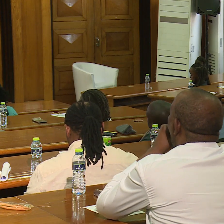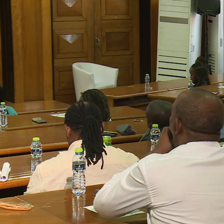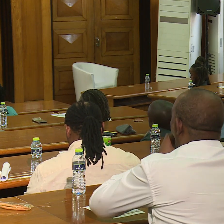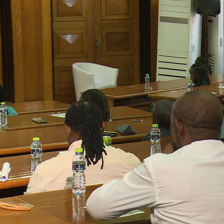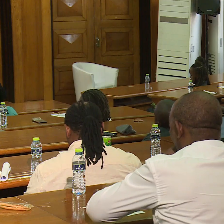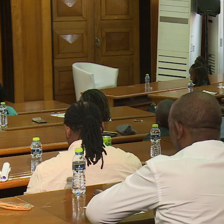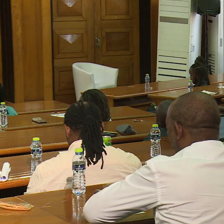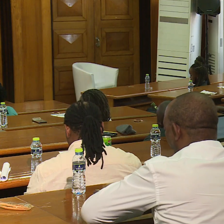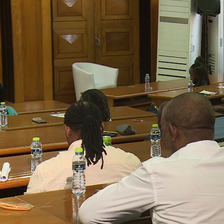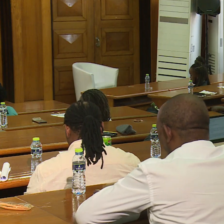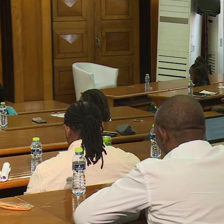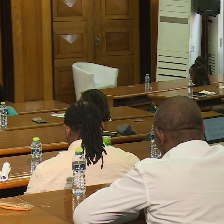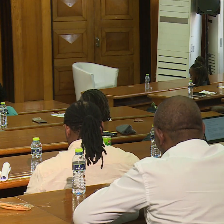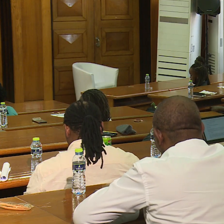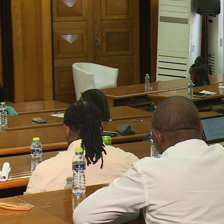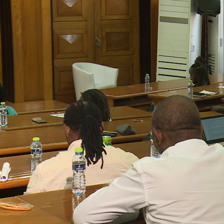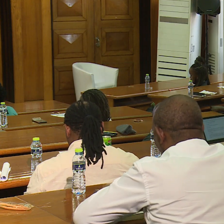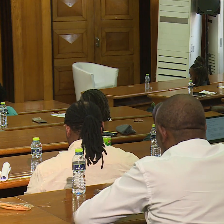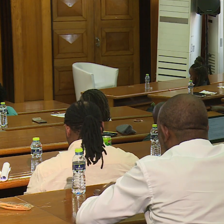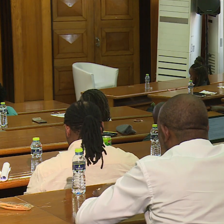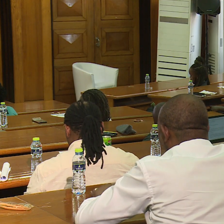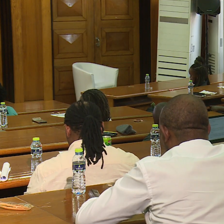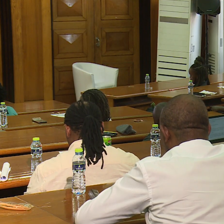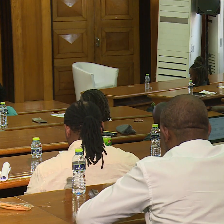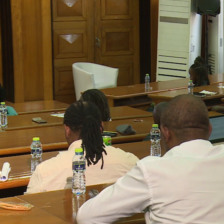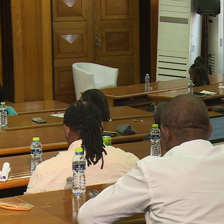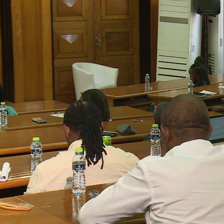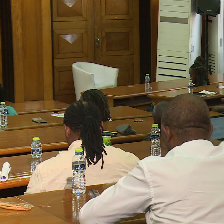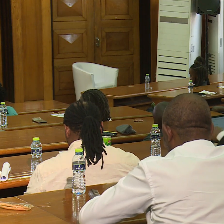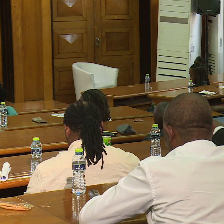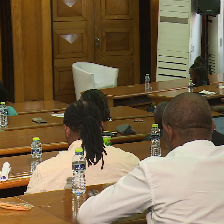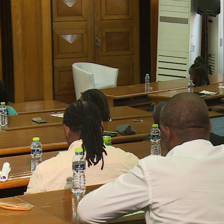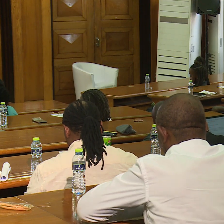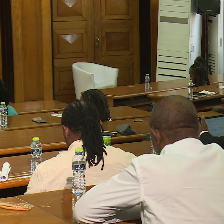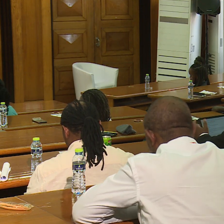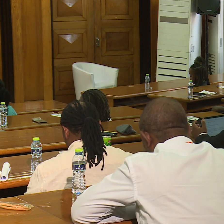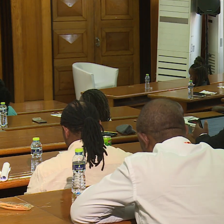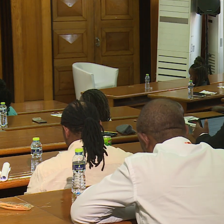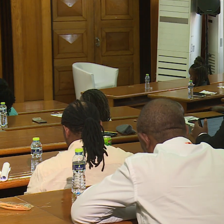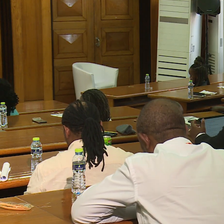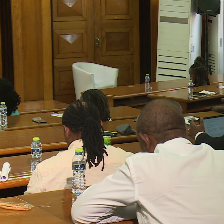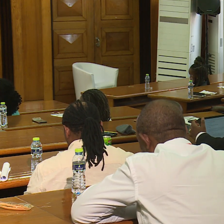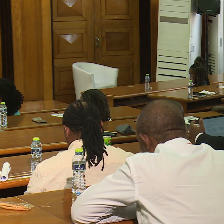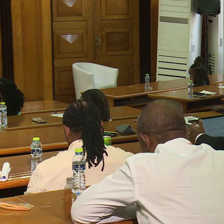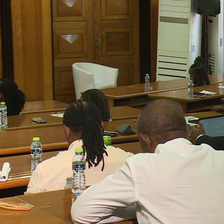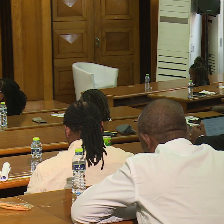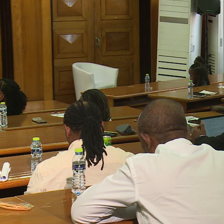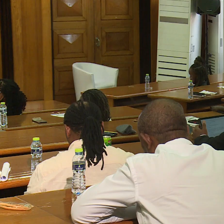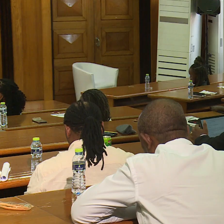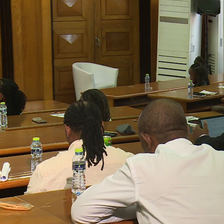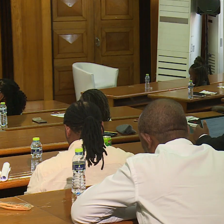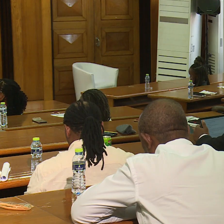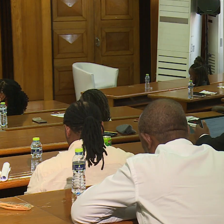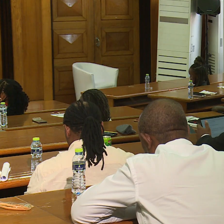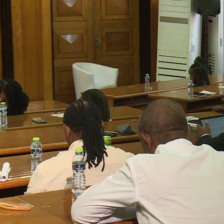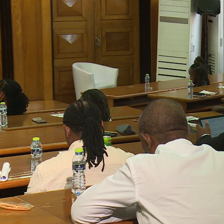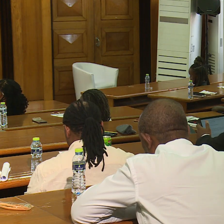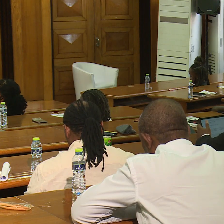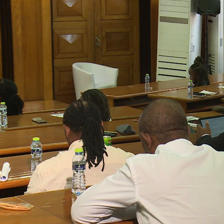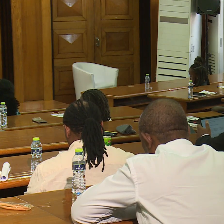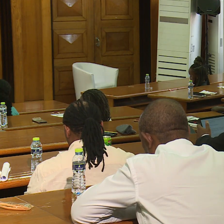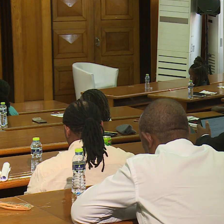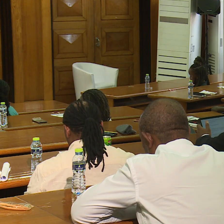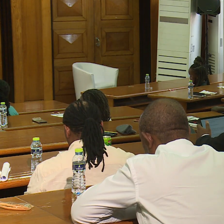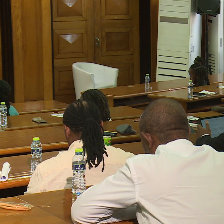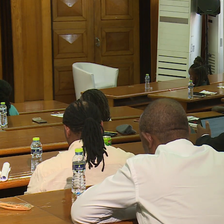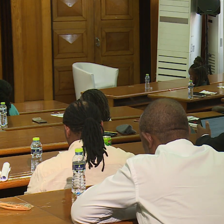do you engage their parents? How do you seek for parental consent, especially when it comes to HIV